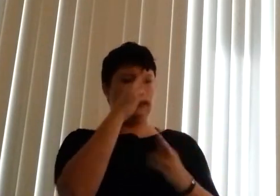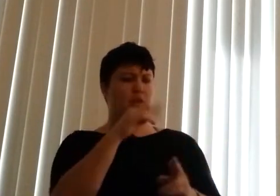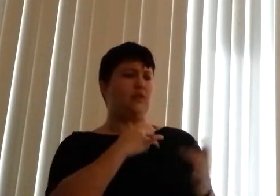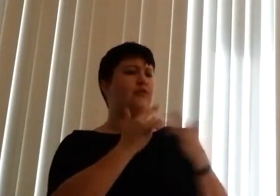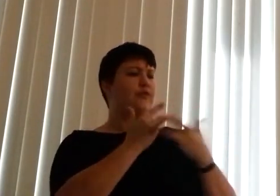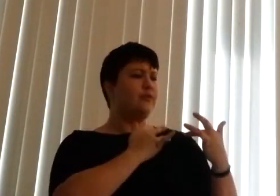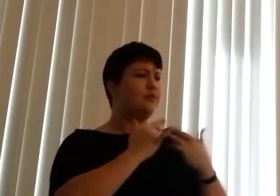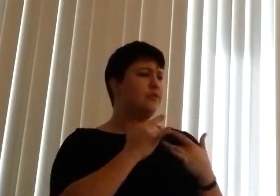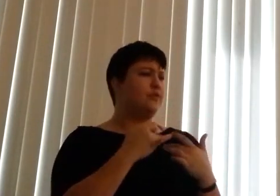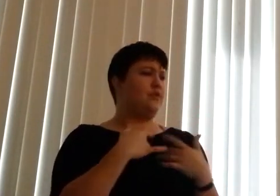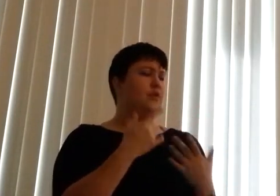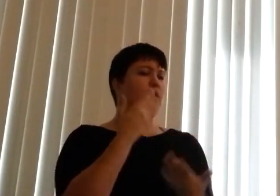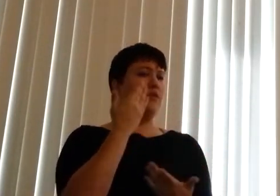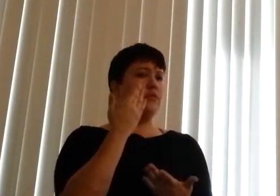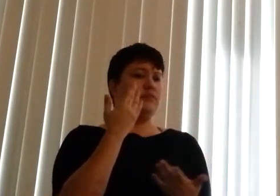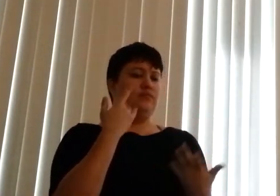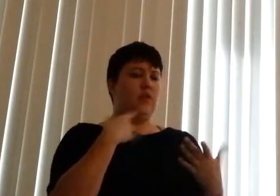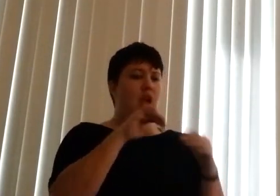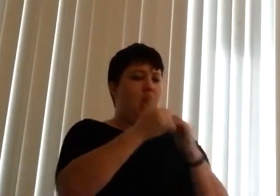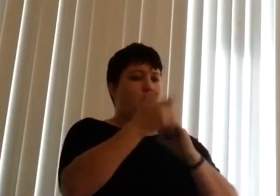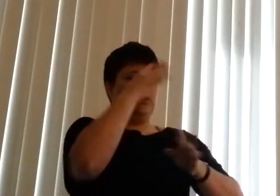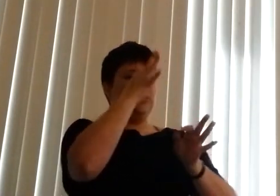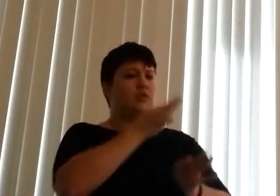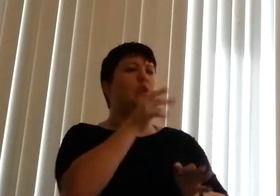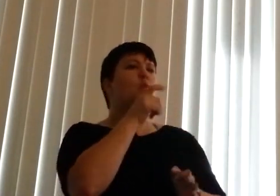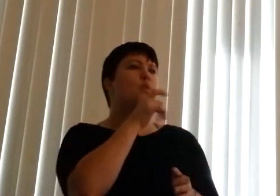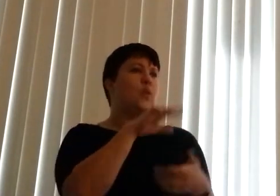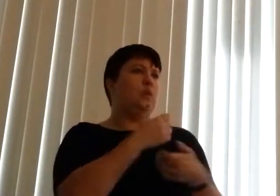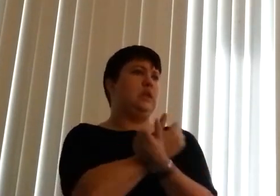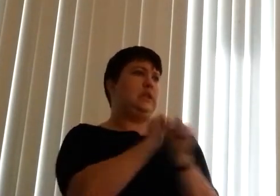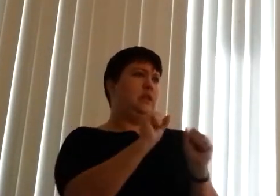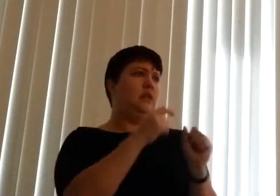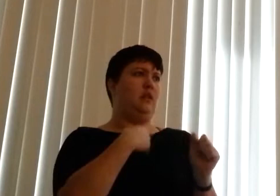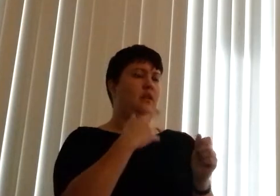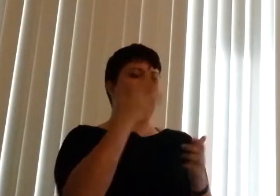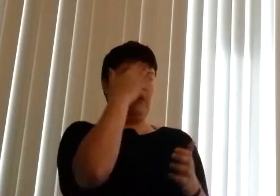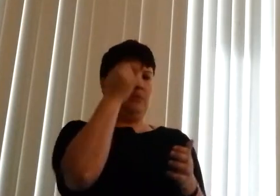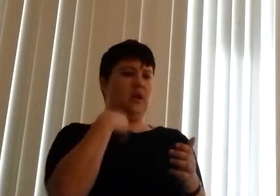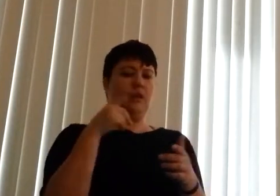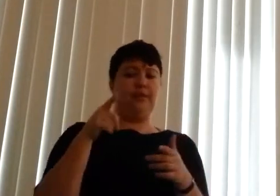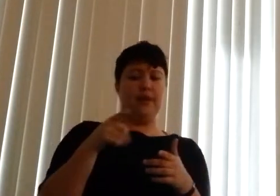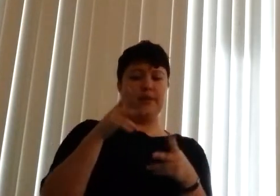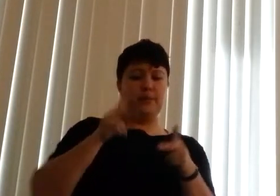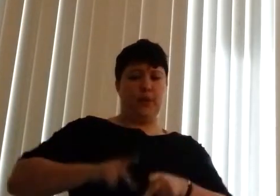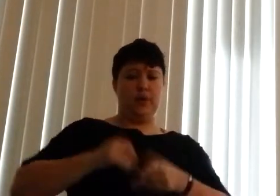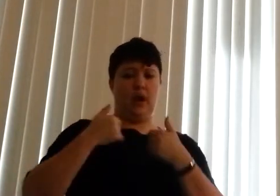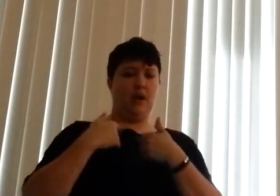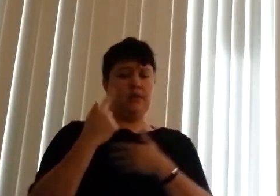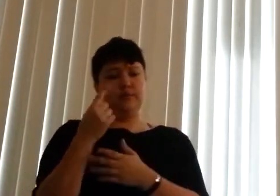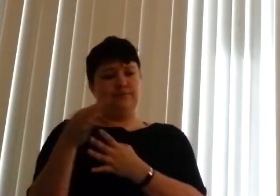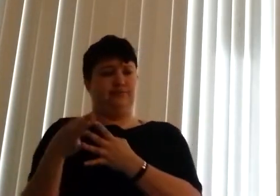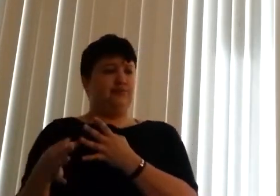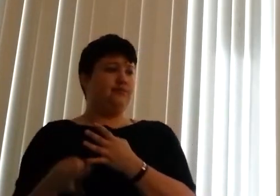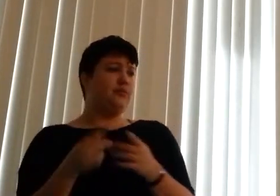one's choice of whom to save on the non-synchronic property of future lifespan.